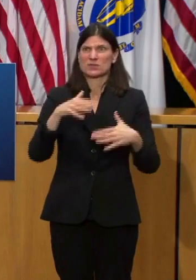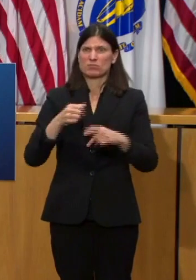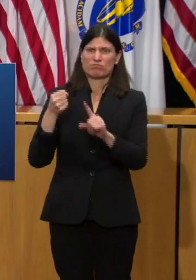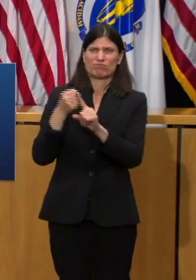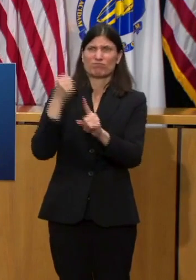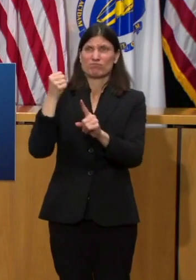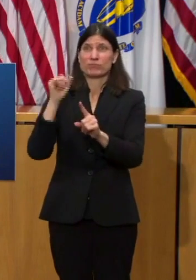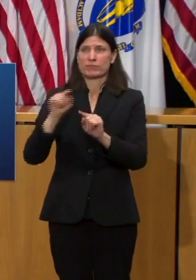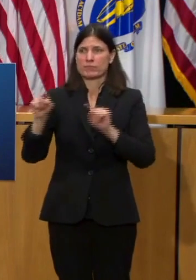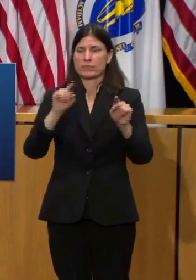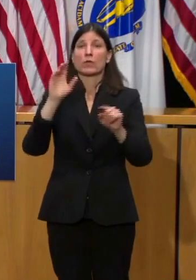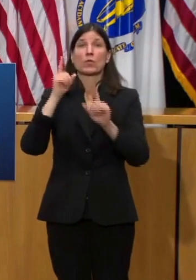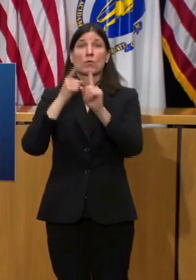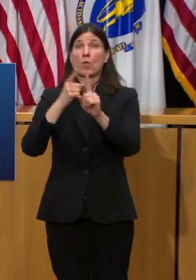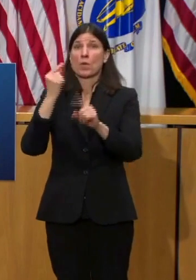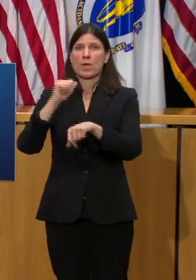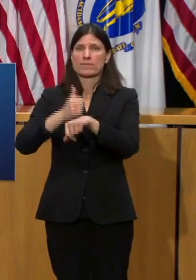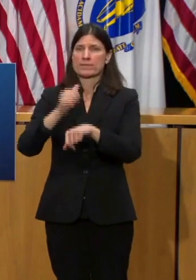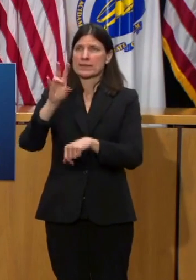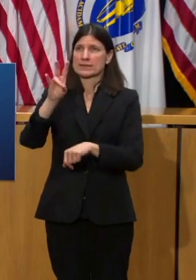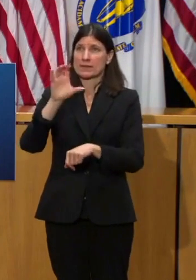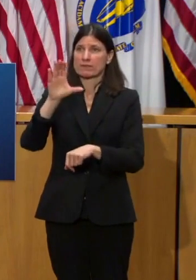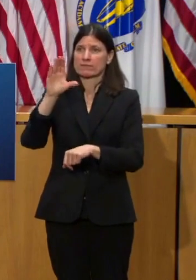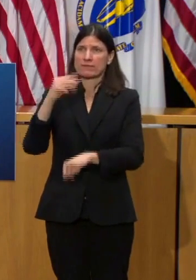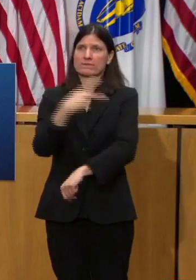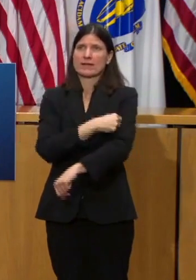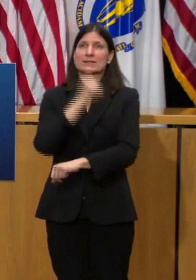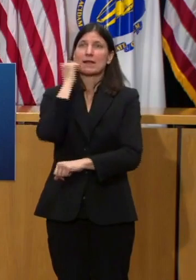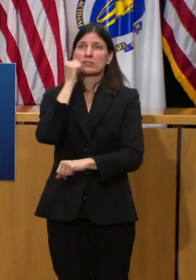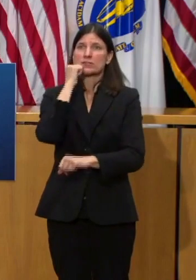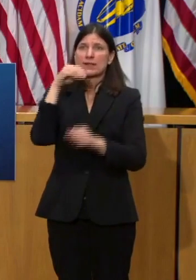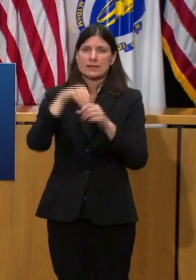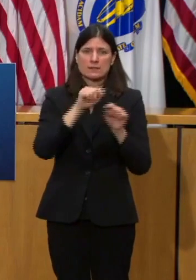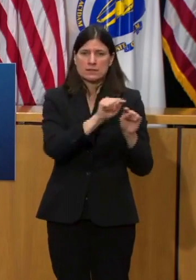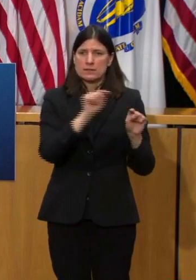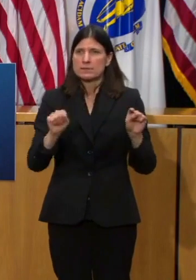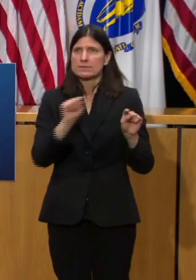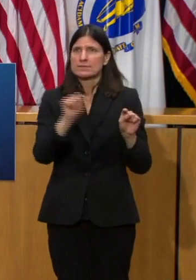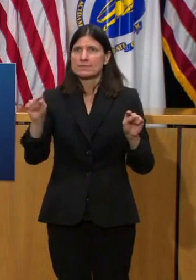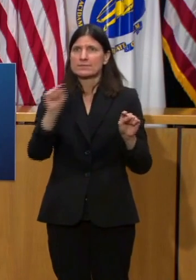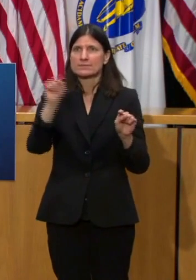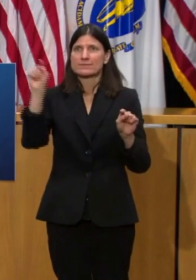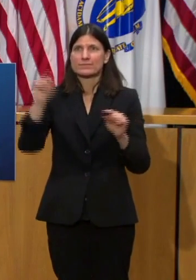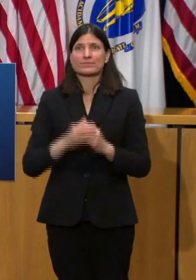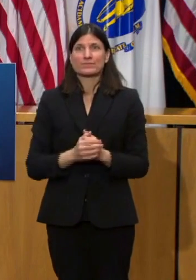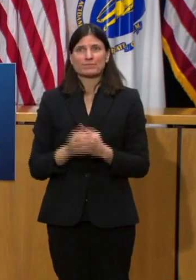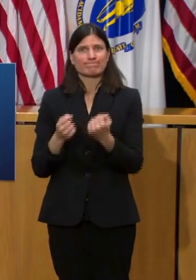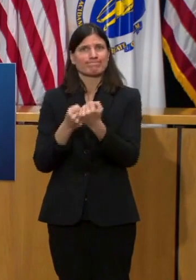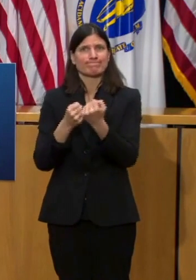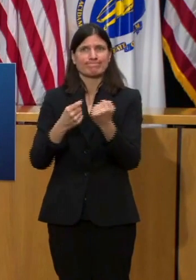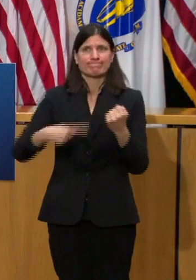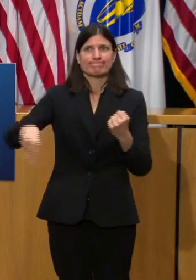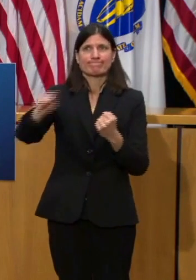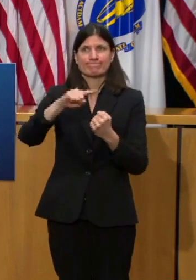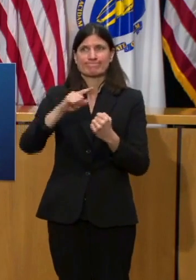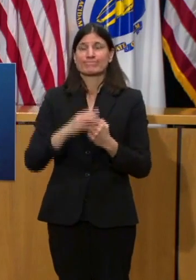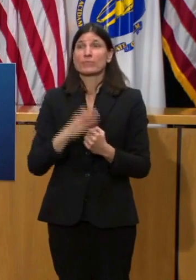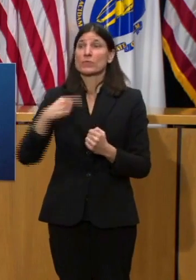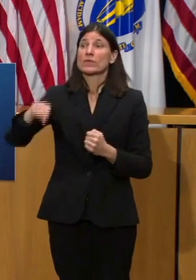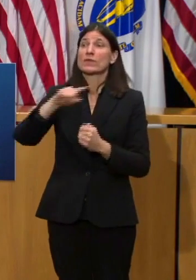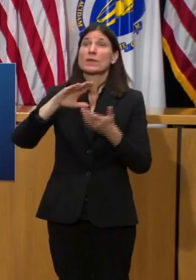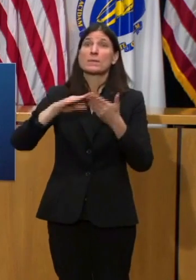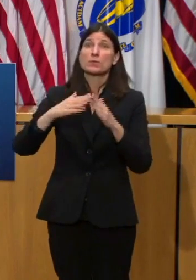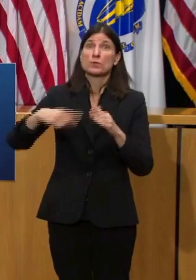communities best. Our administration will continue to support our municipalities in areas such as promoting